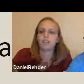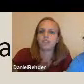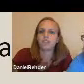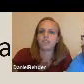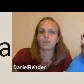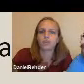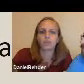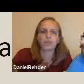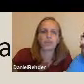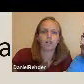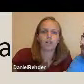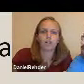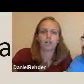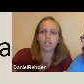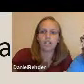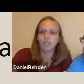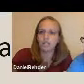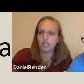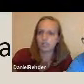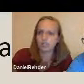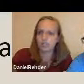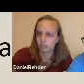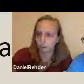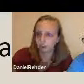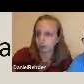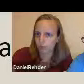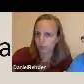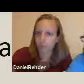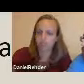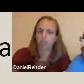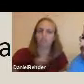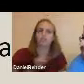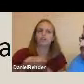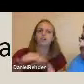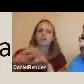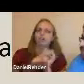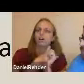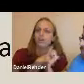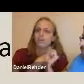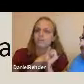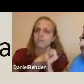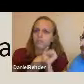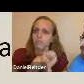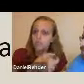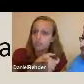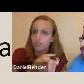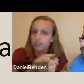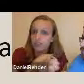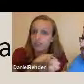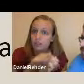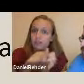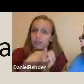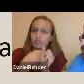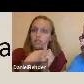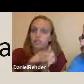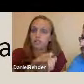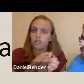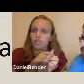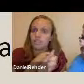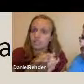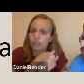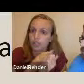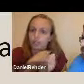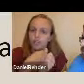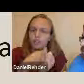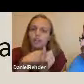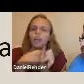And so there are three teams there in Romania. There's the GSLT has their orientation